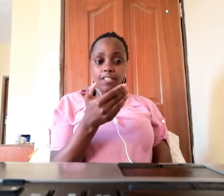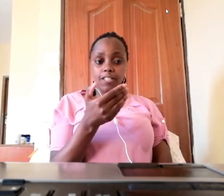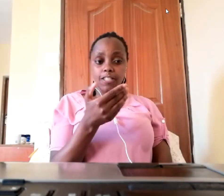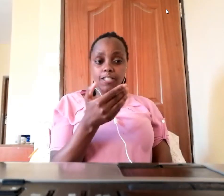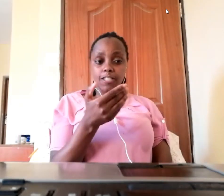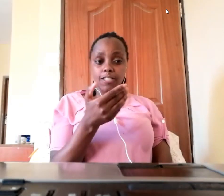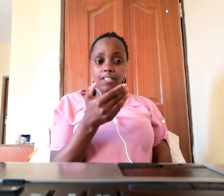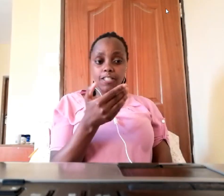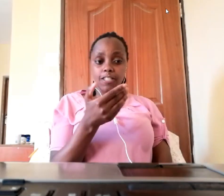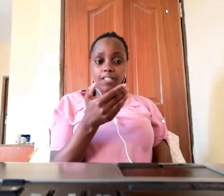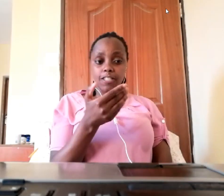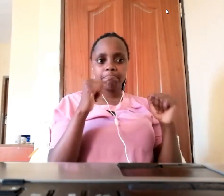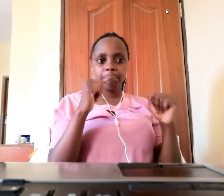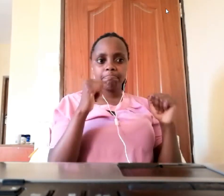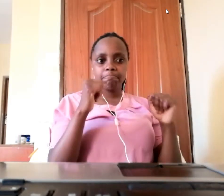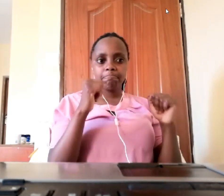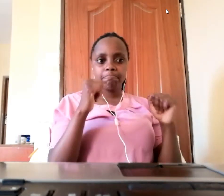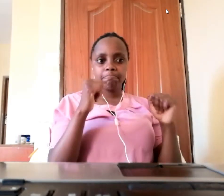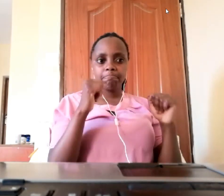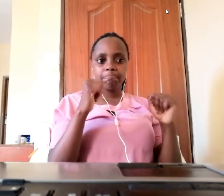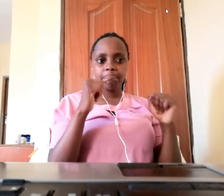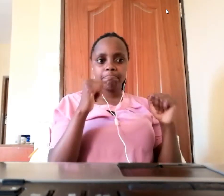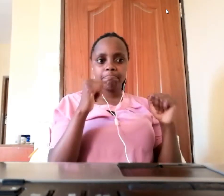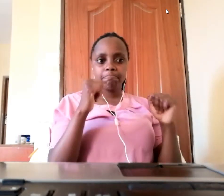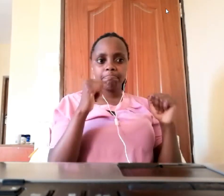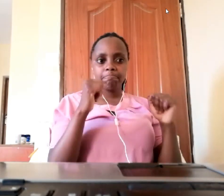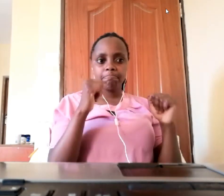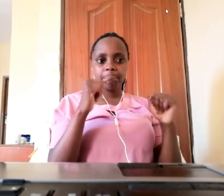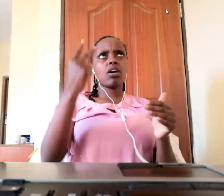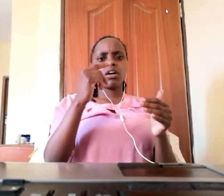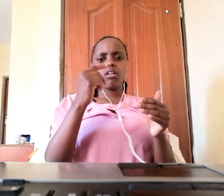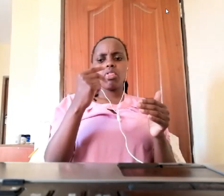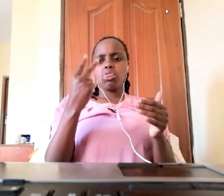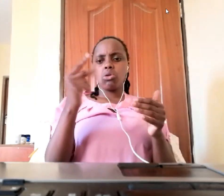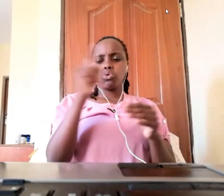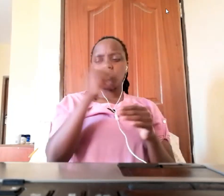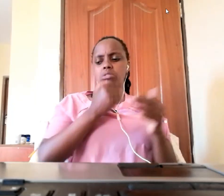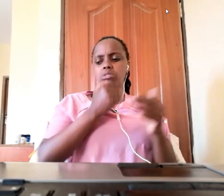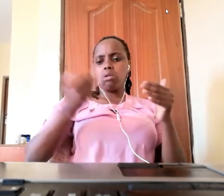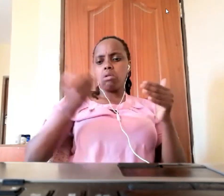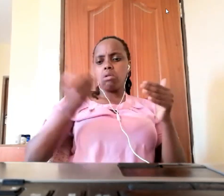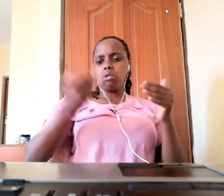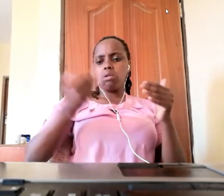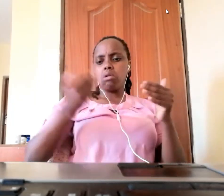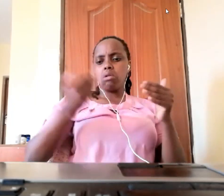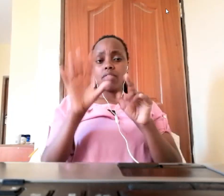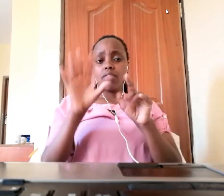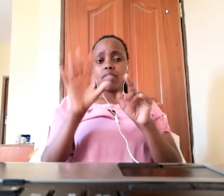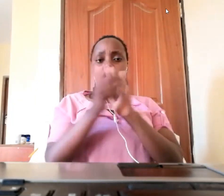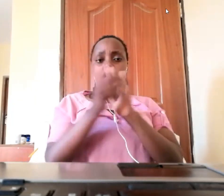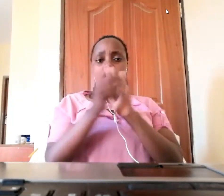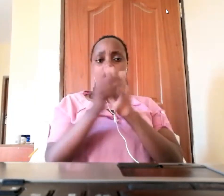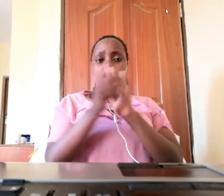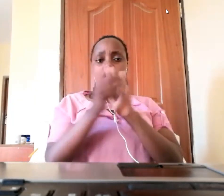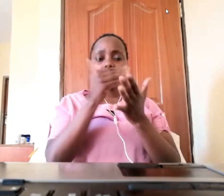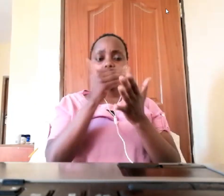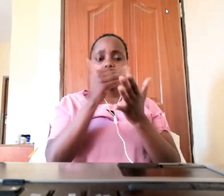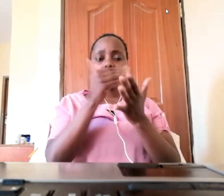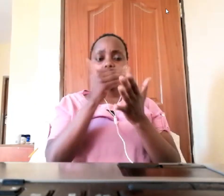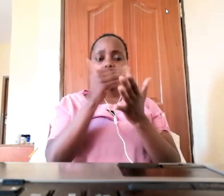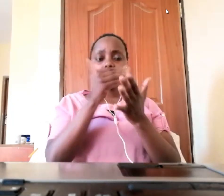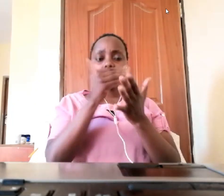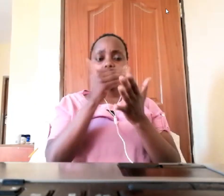that treaty. So quite recently, actually the day before yesterday, the African Committee of Experts has